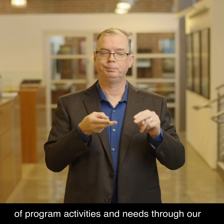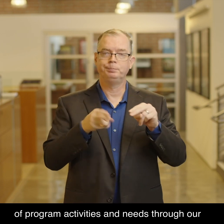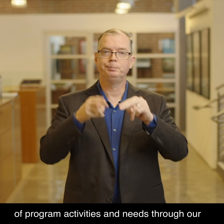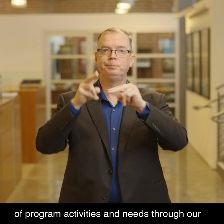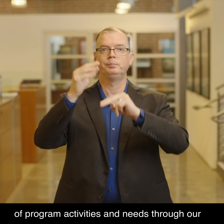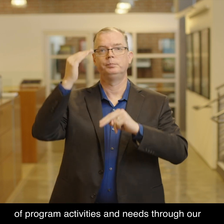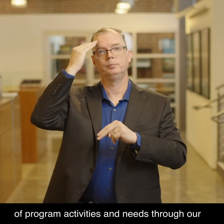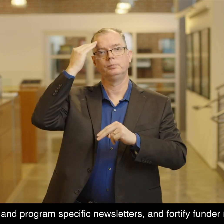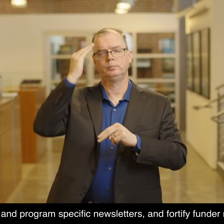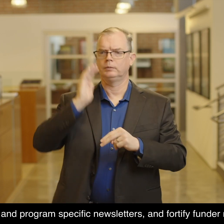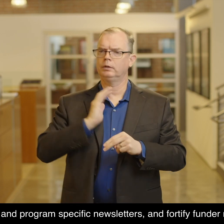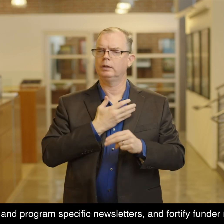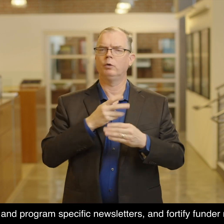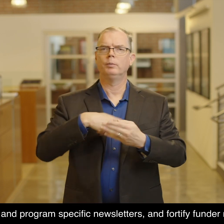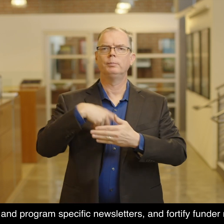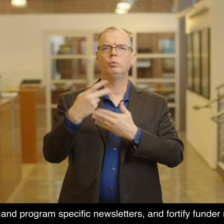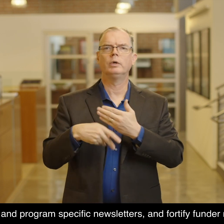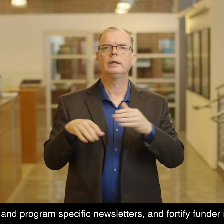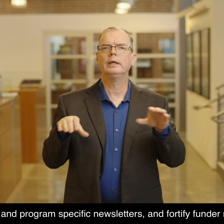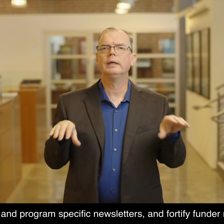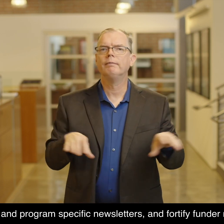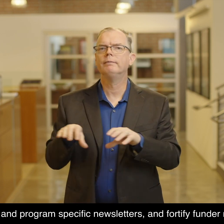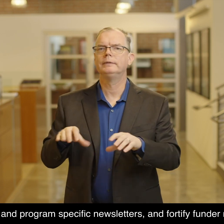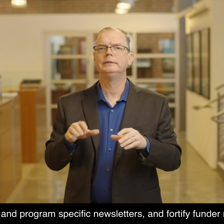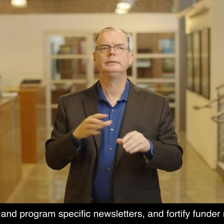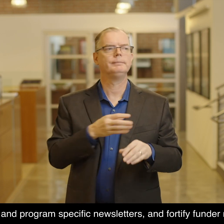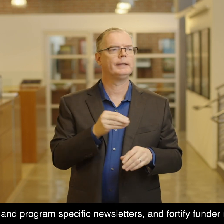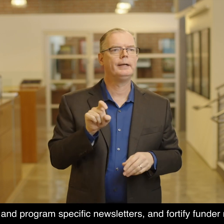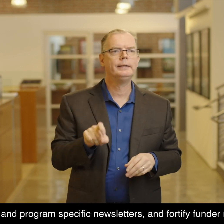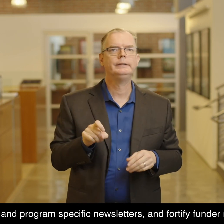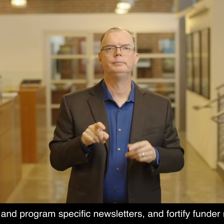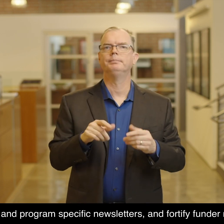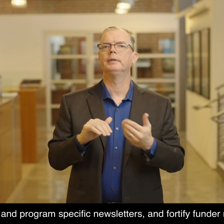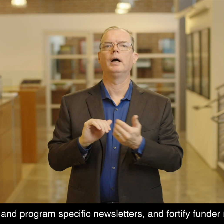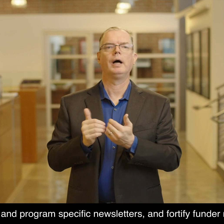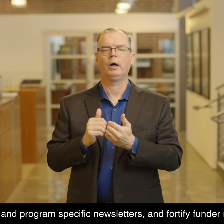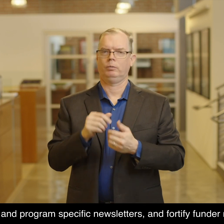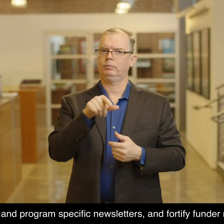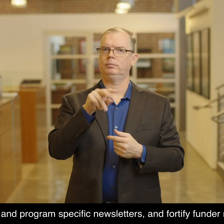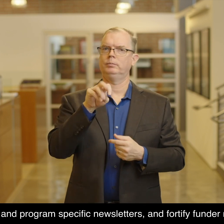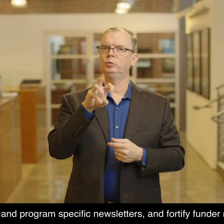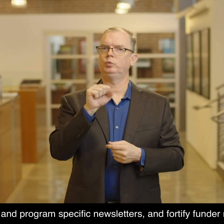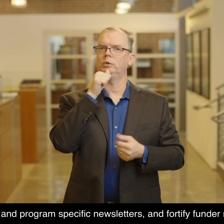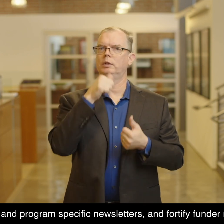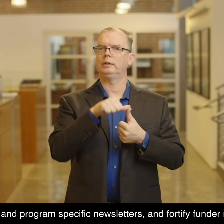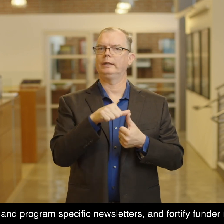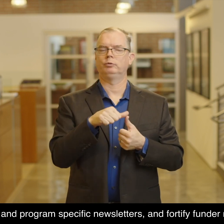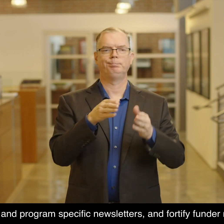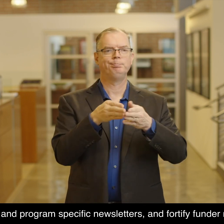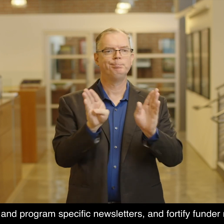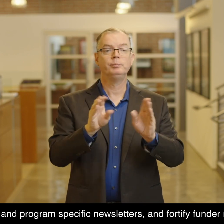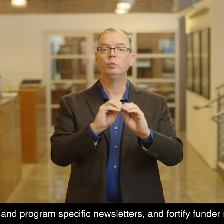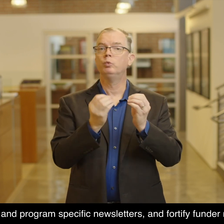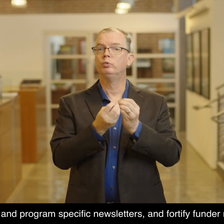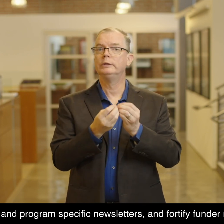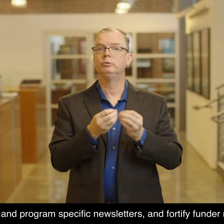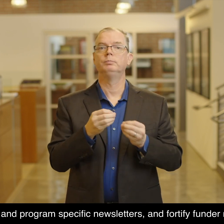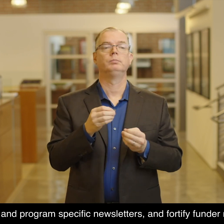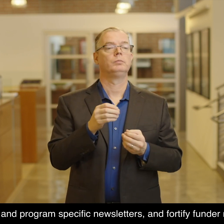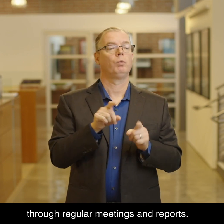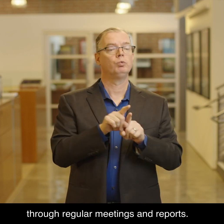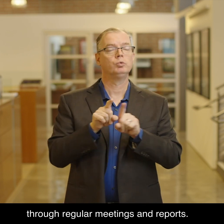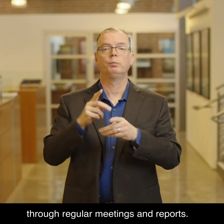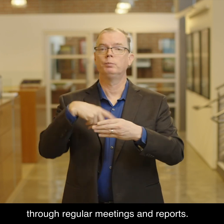needs through our organizational and program-specific newsletters, and fortify funder